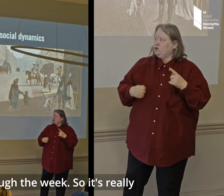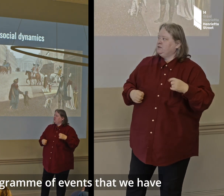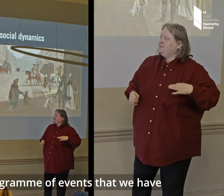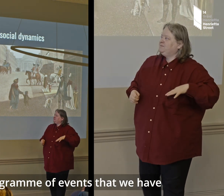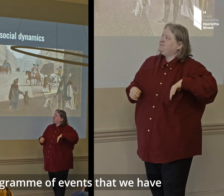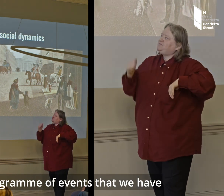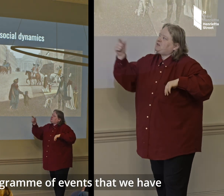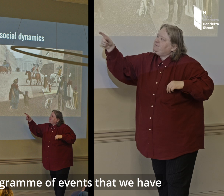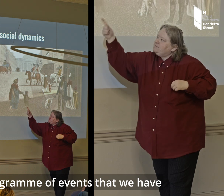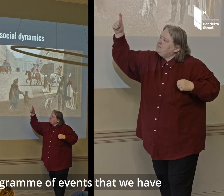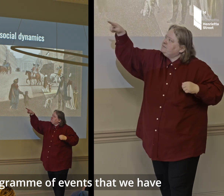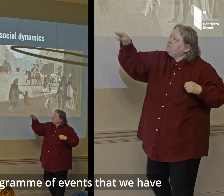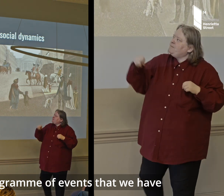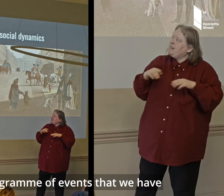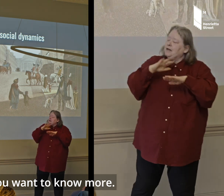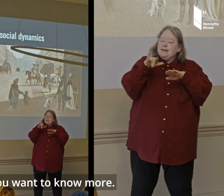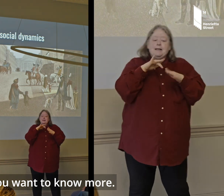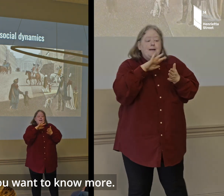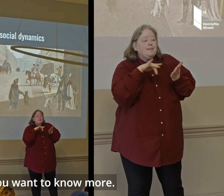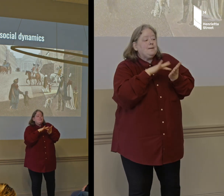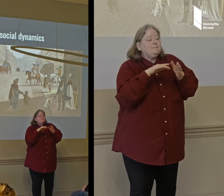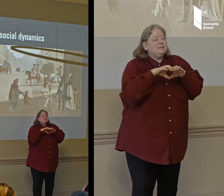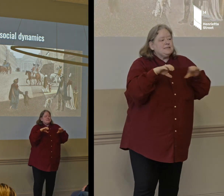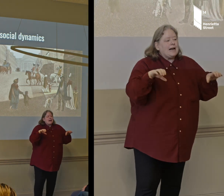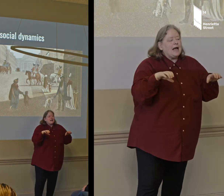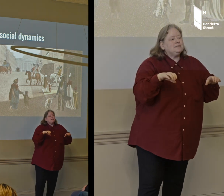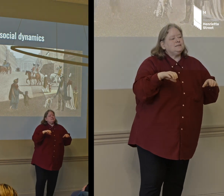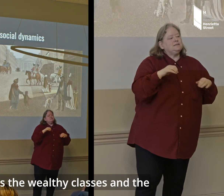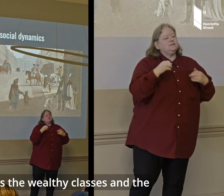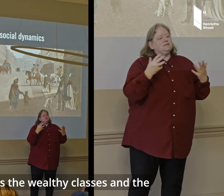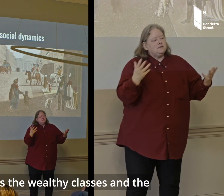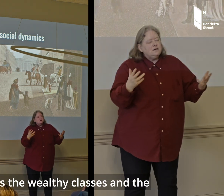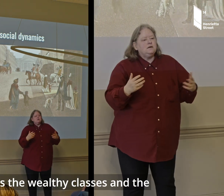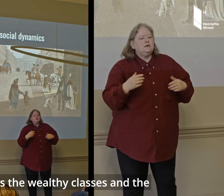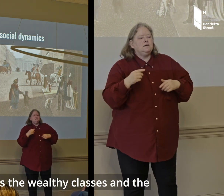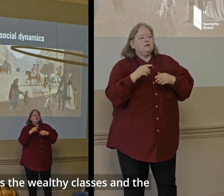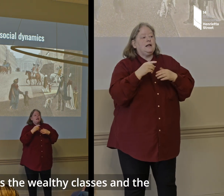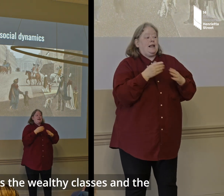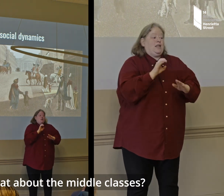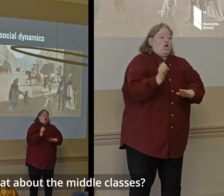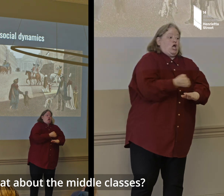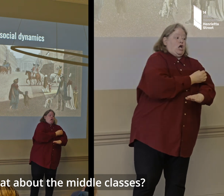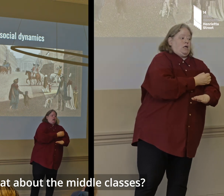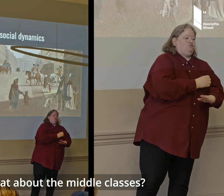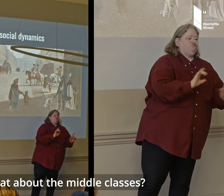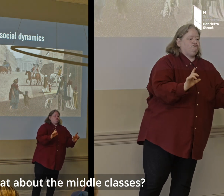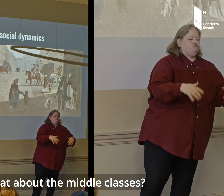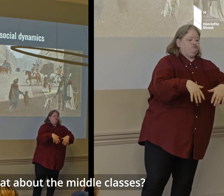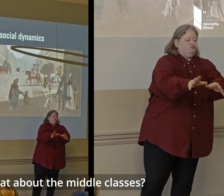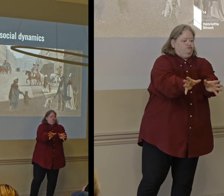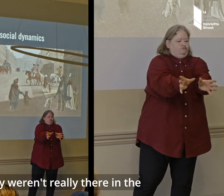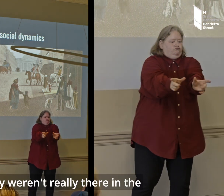it's a really fantastic program of events that we have if you want to know more. So that was the wealthy classes and the elites. What about the